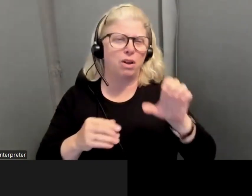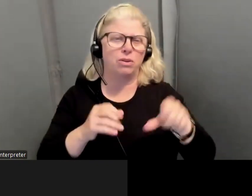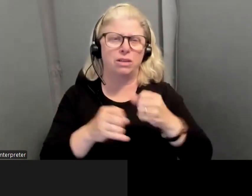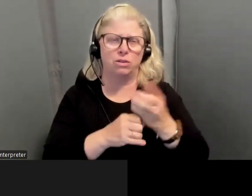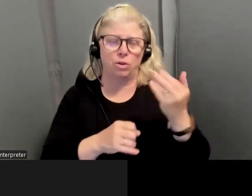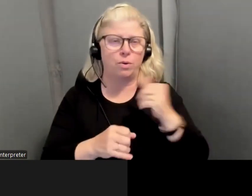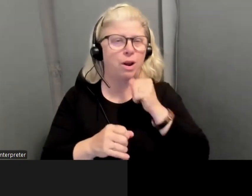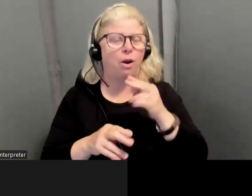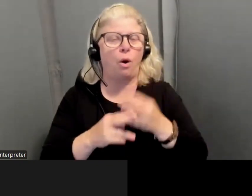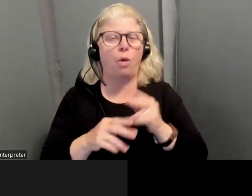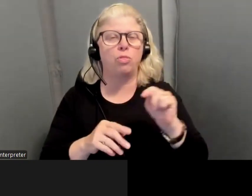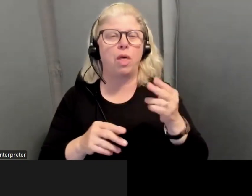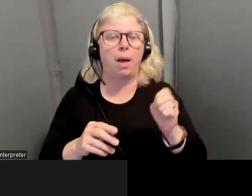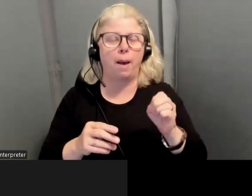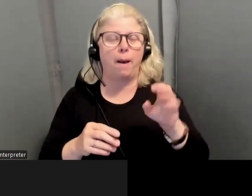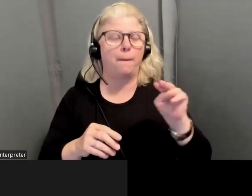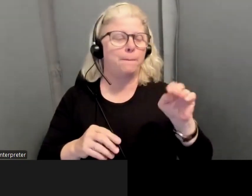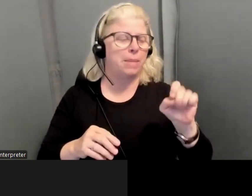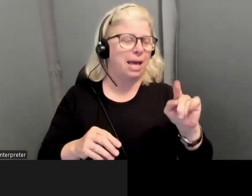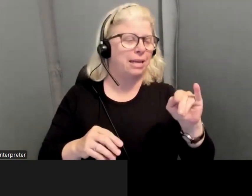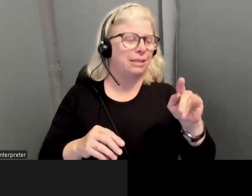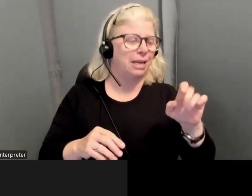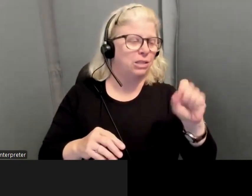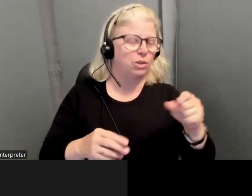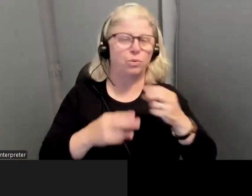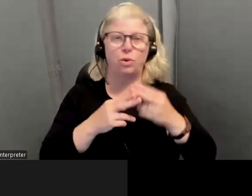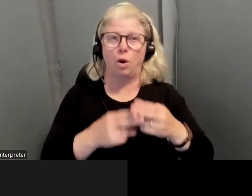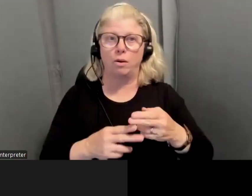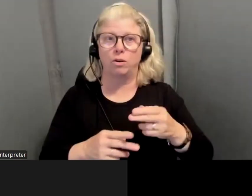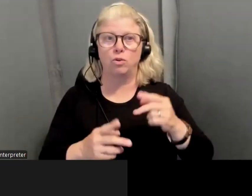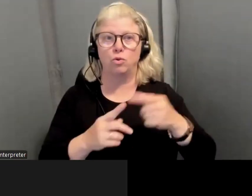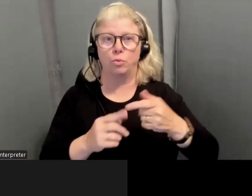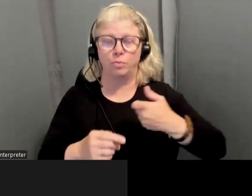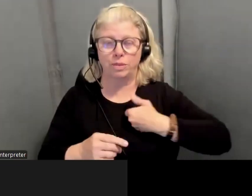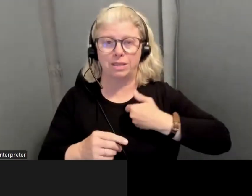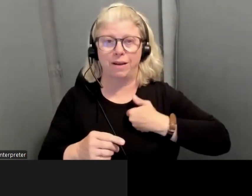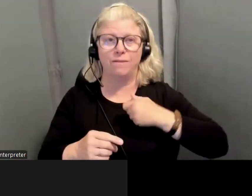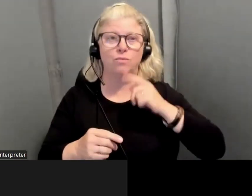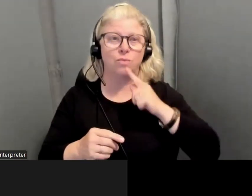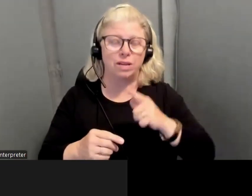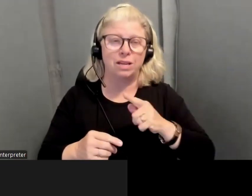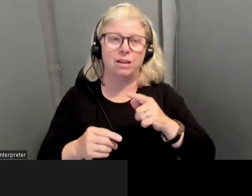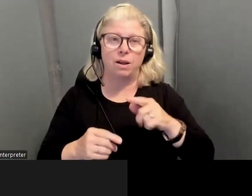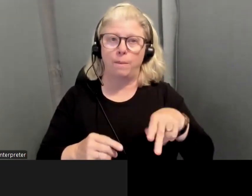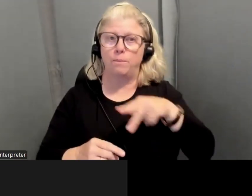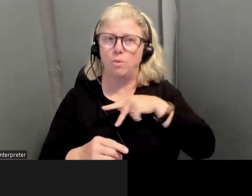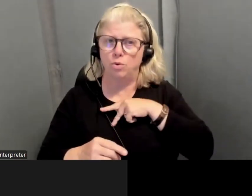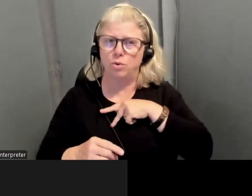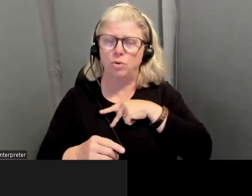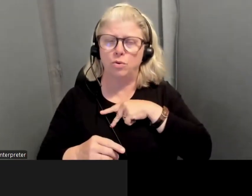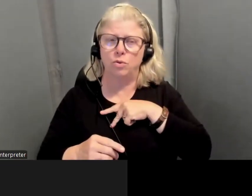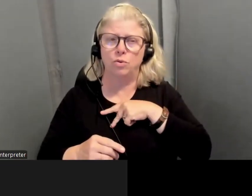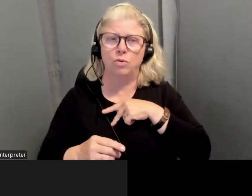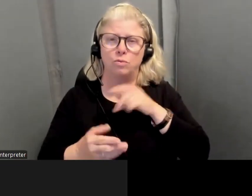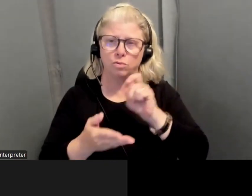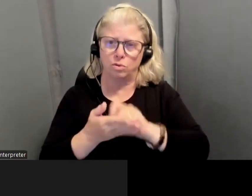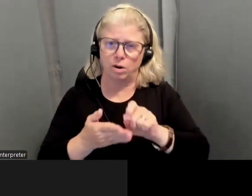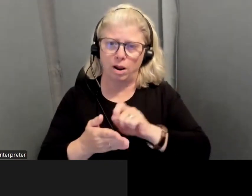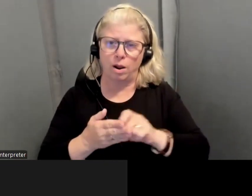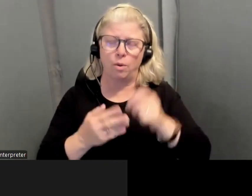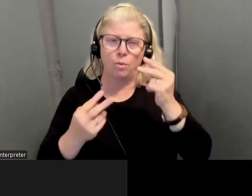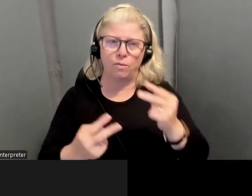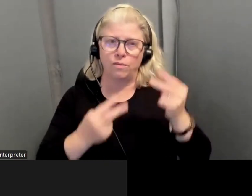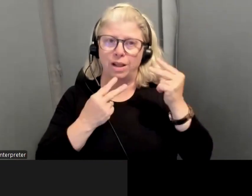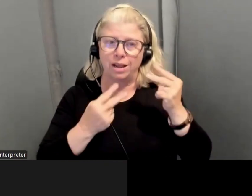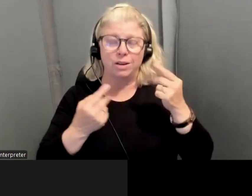called the Meditations, it was called To Himself, because it was essentially a personal diary of reflection. And